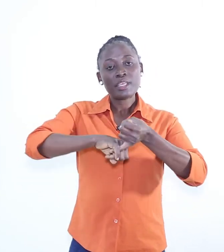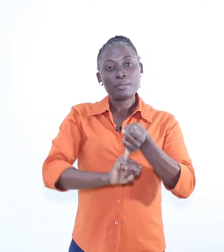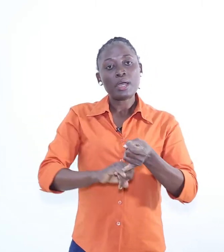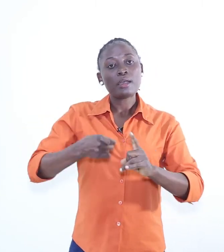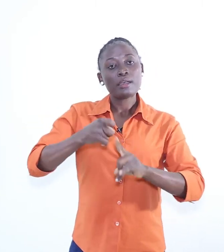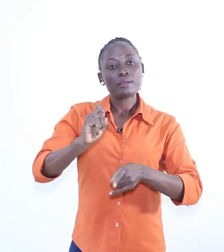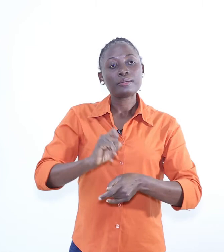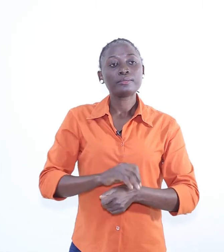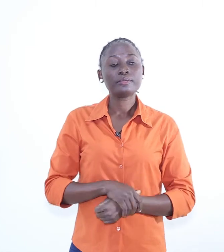September,